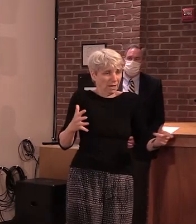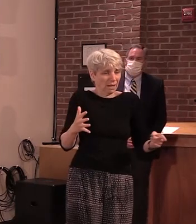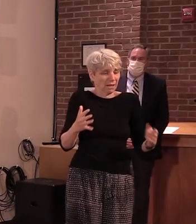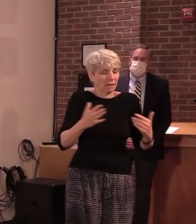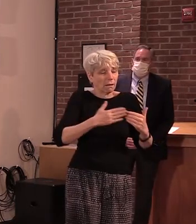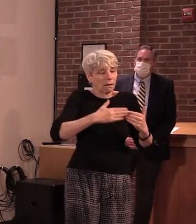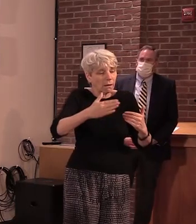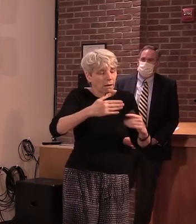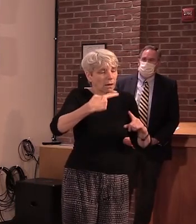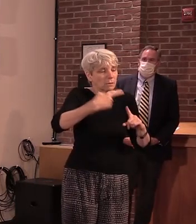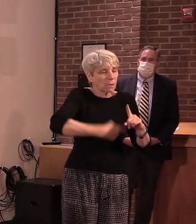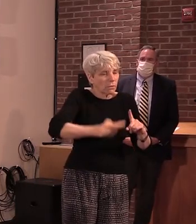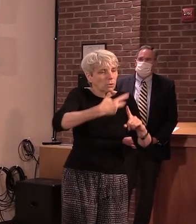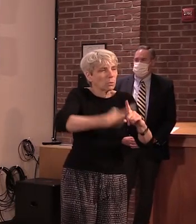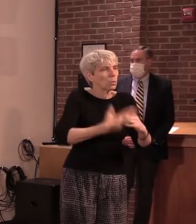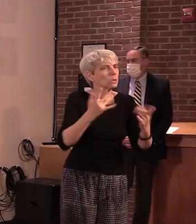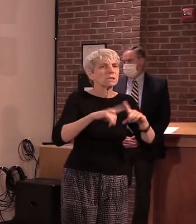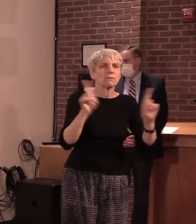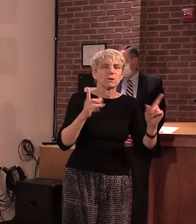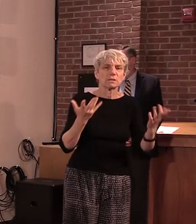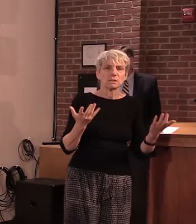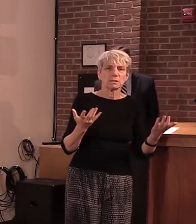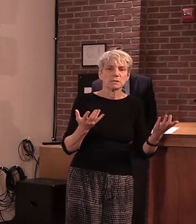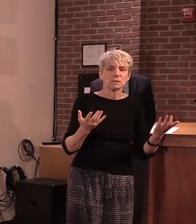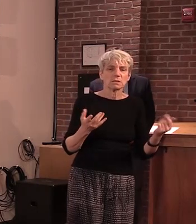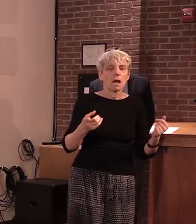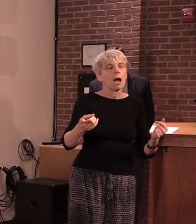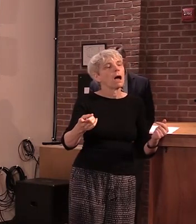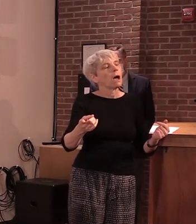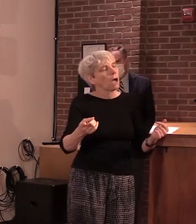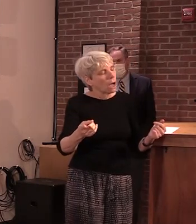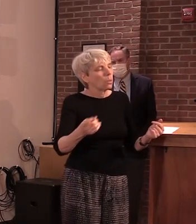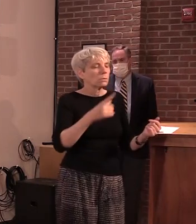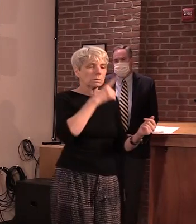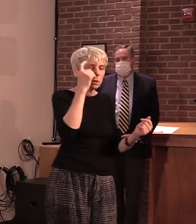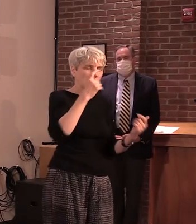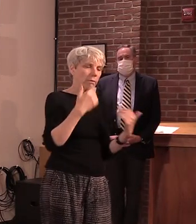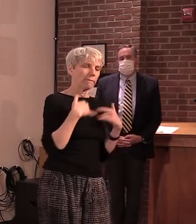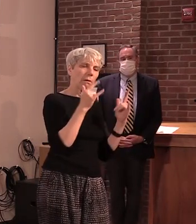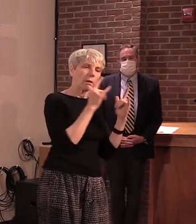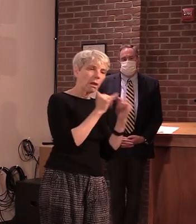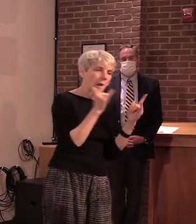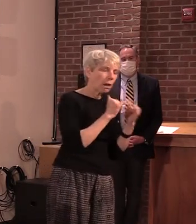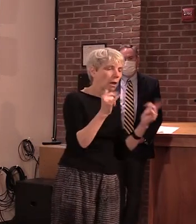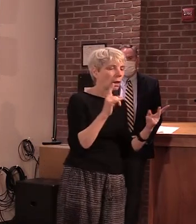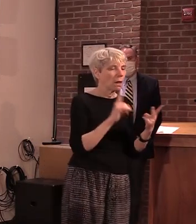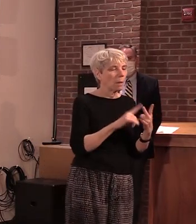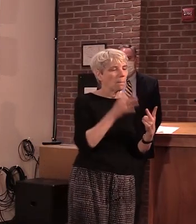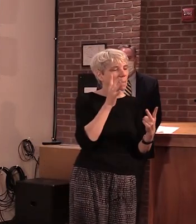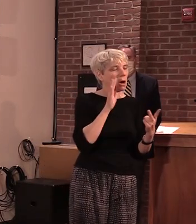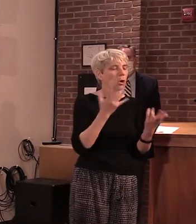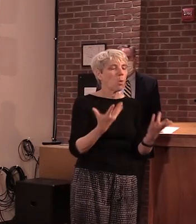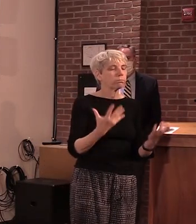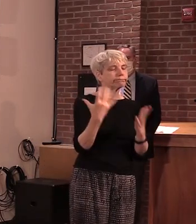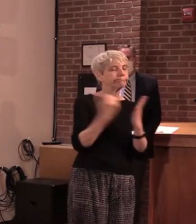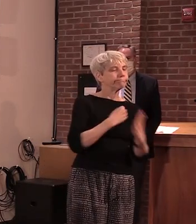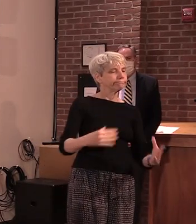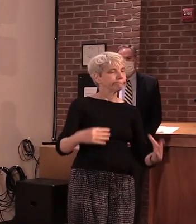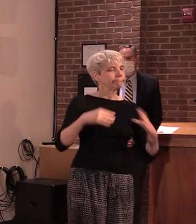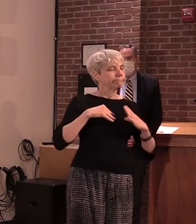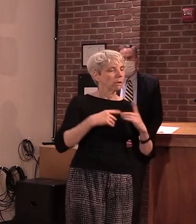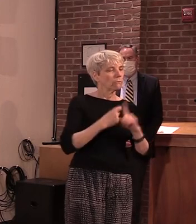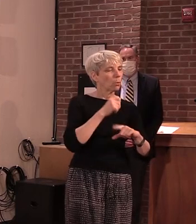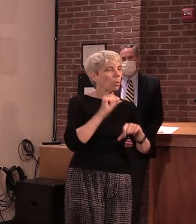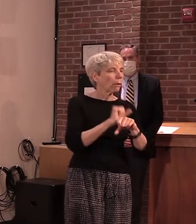or a month and a half from now? Well, there are summer camps, there, you know, the parents are on vacation and that sort of thing. So the summer has a different